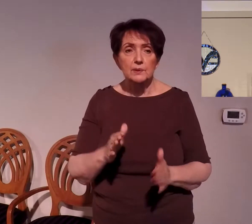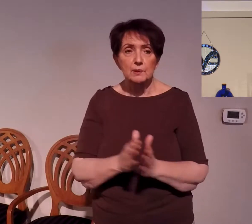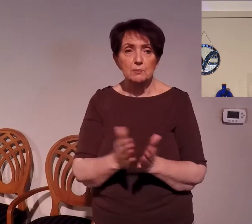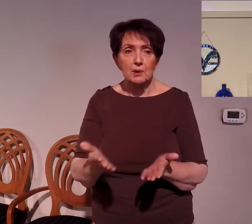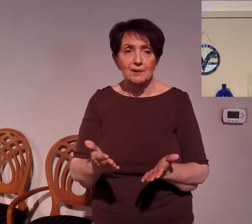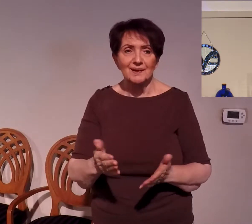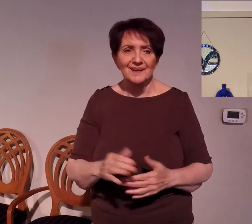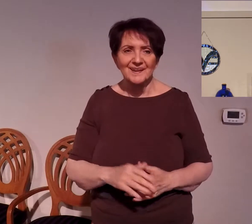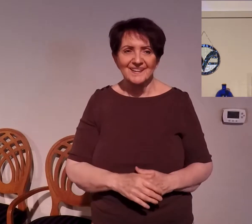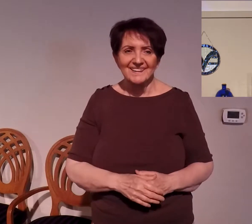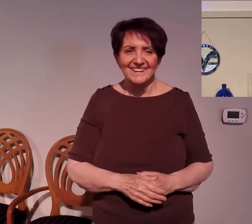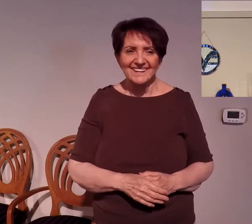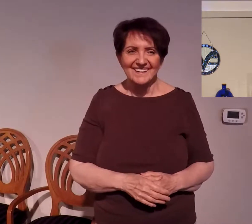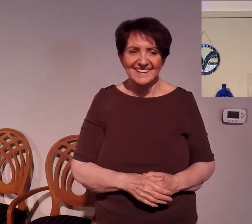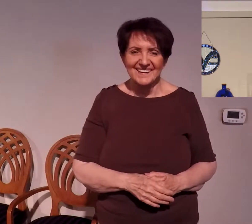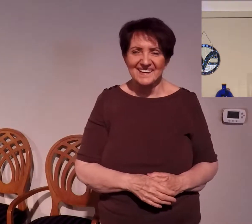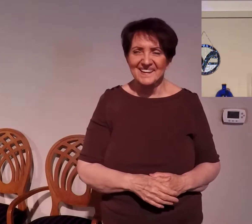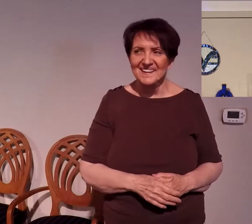Yeah.